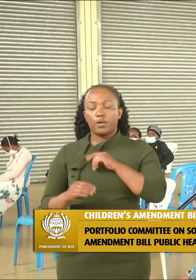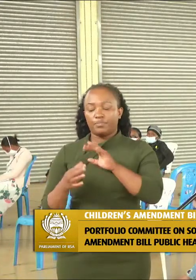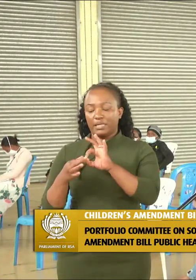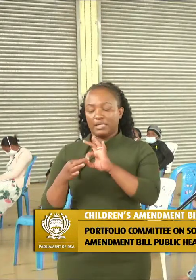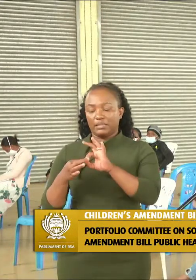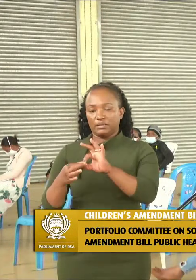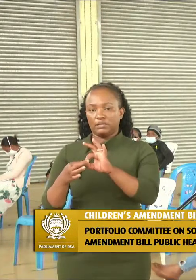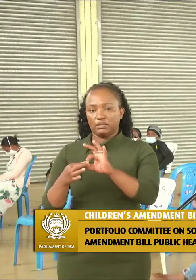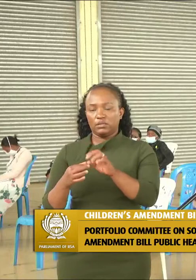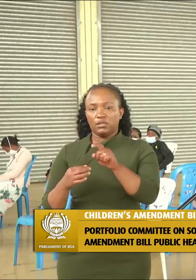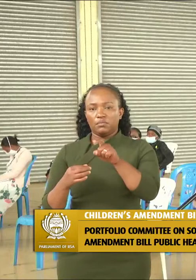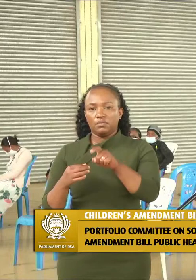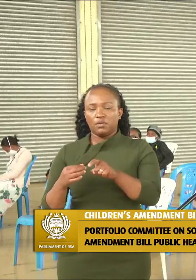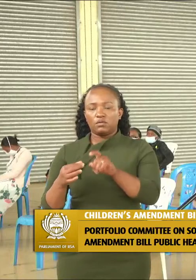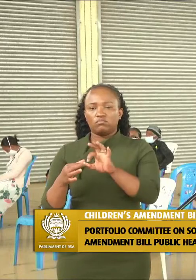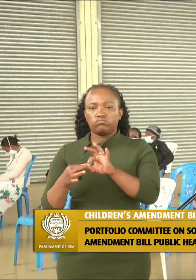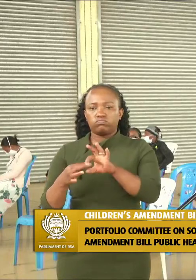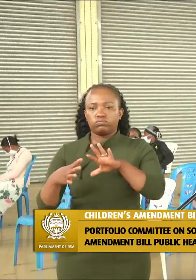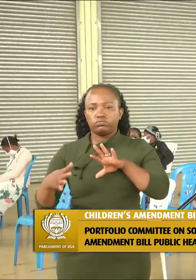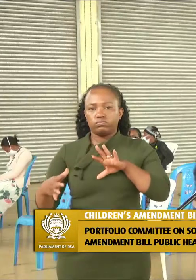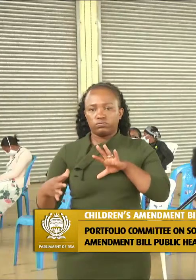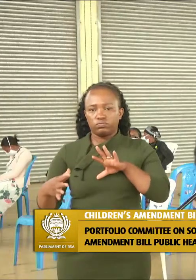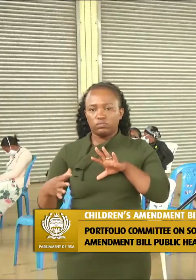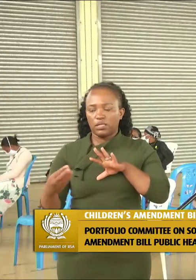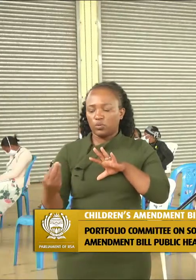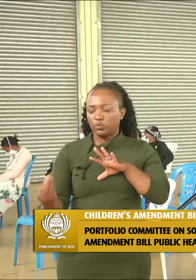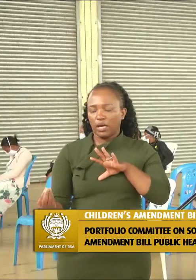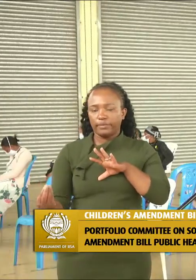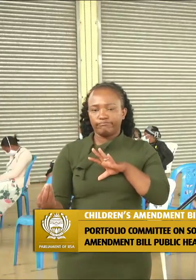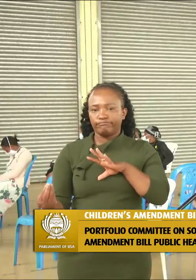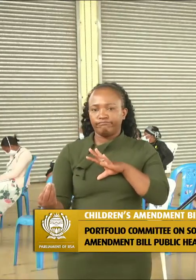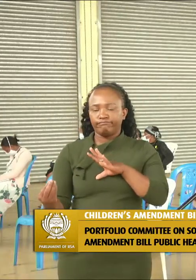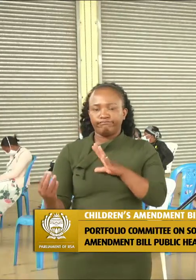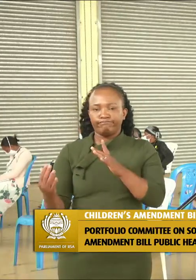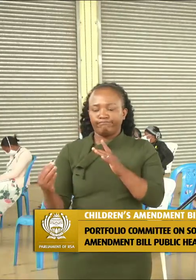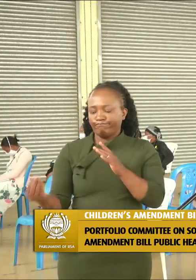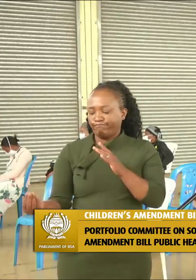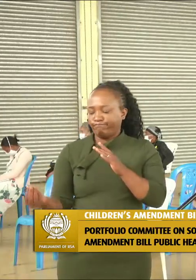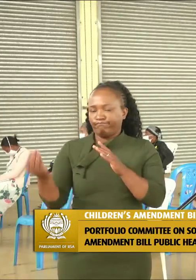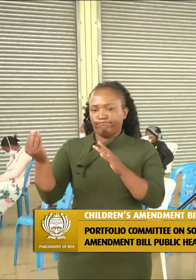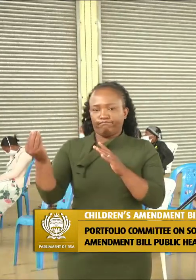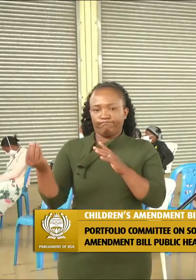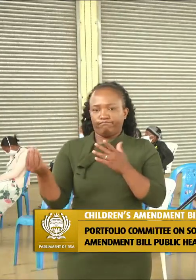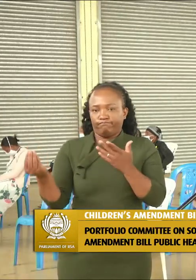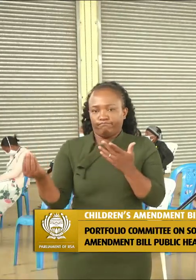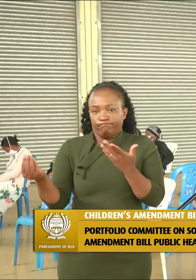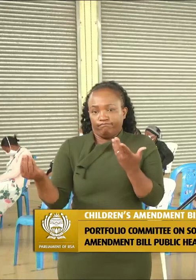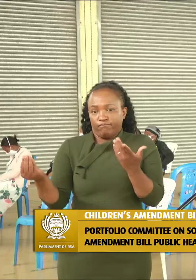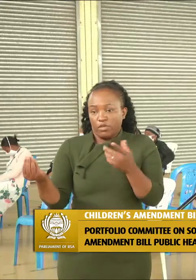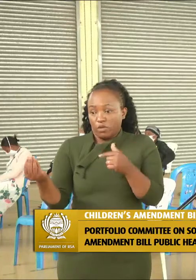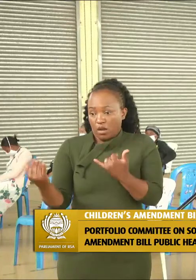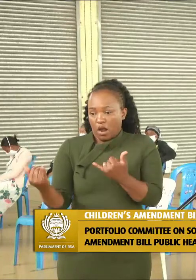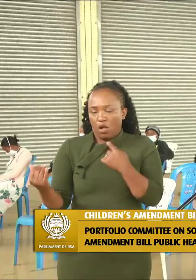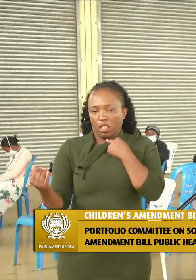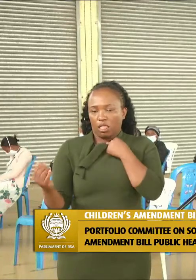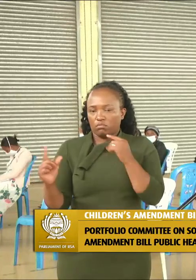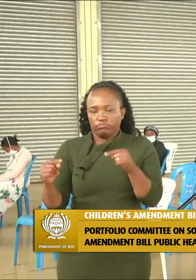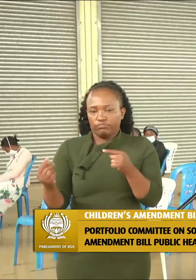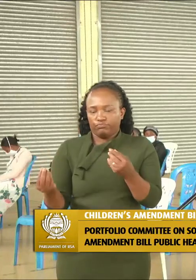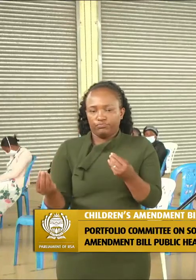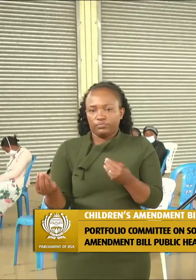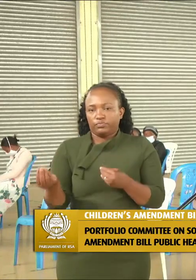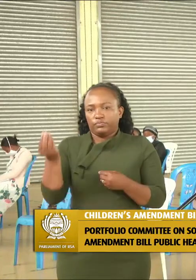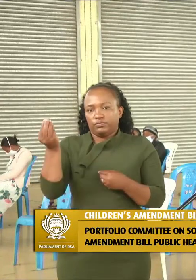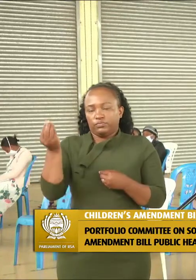kwabonakala ukuthi ingane yethu manje ngeke isaba manje nokukhula kahle ngenxa yokuthi ubuhlobo bethu babungasahambi kahle. Instead, the